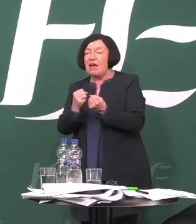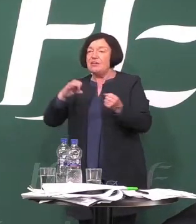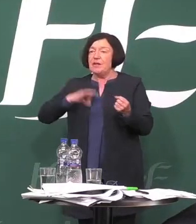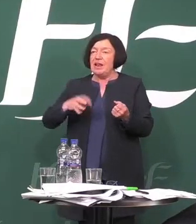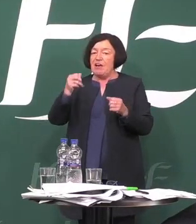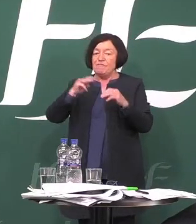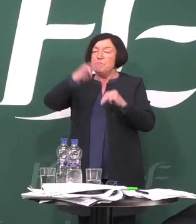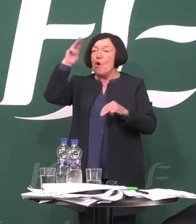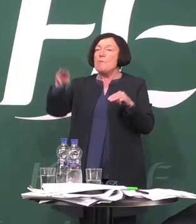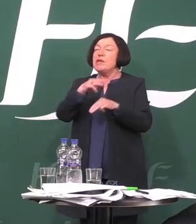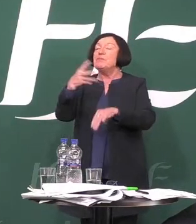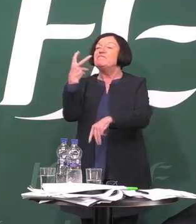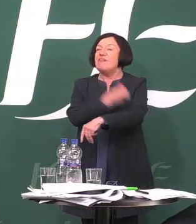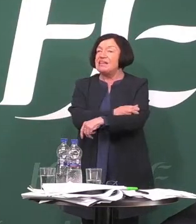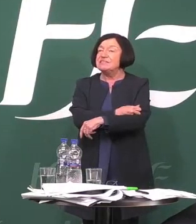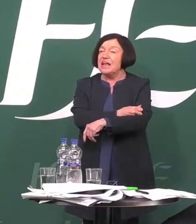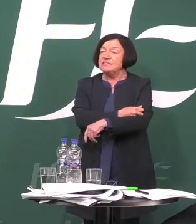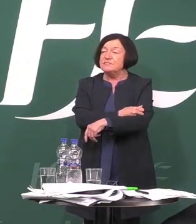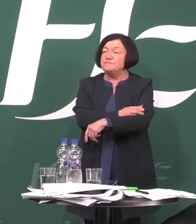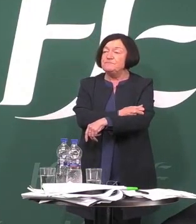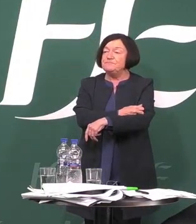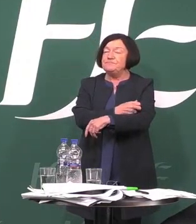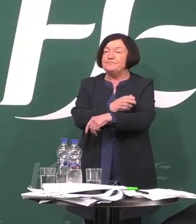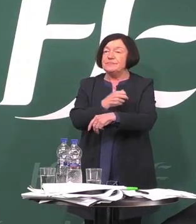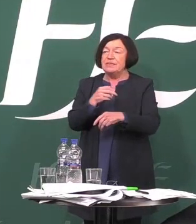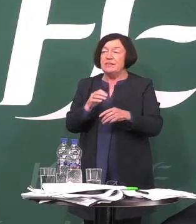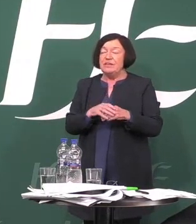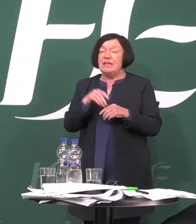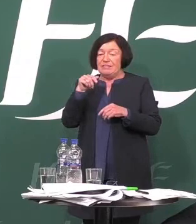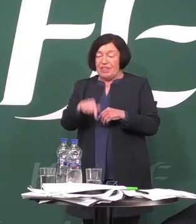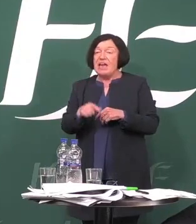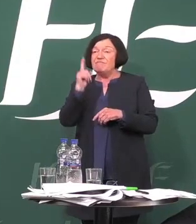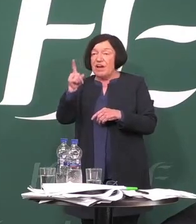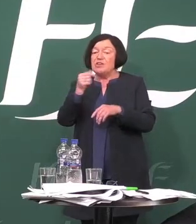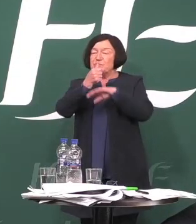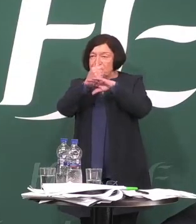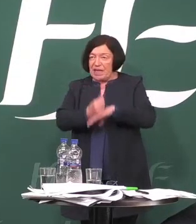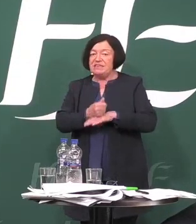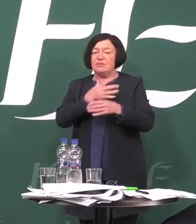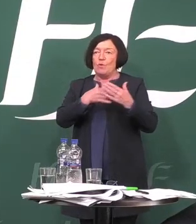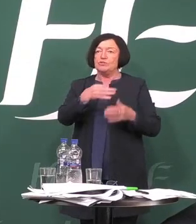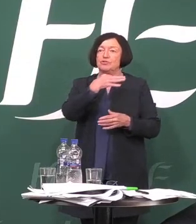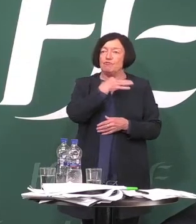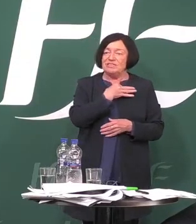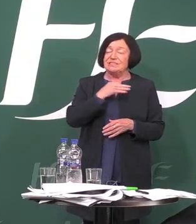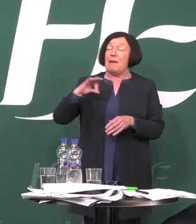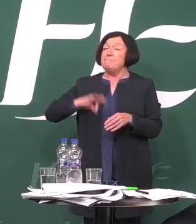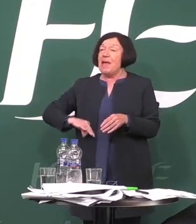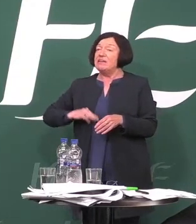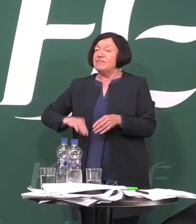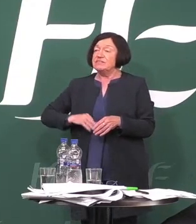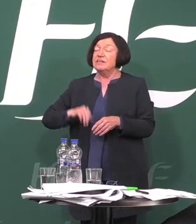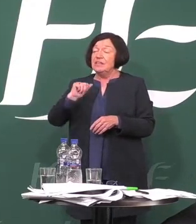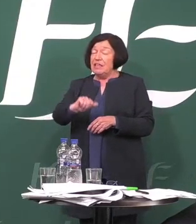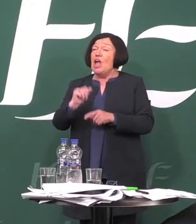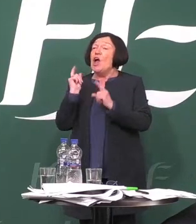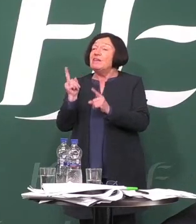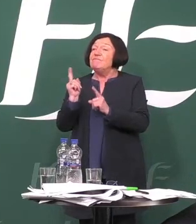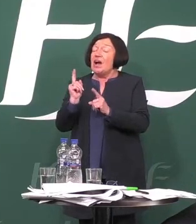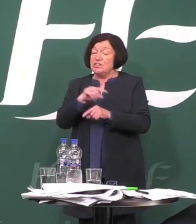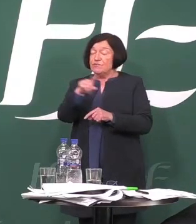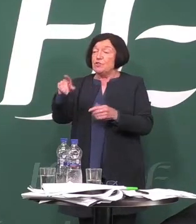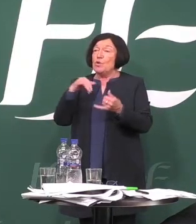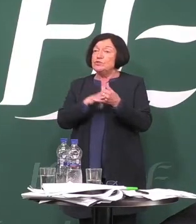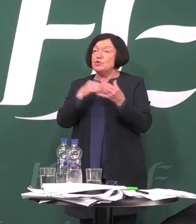having more of the population vaccinated, the advice was based on what is the risks and benefits. So their advice for those who